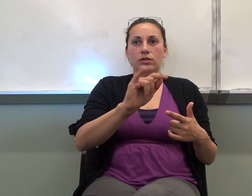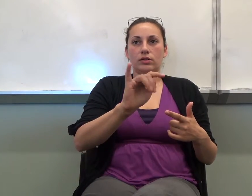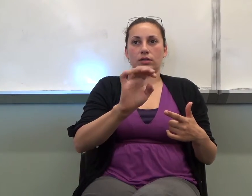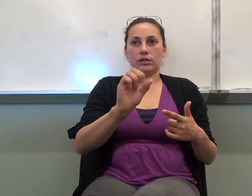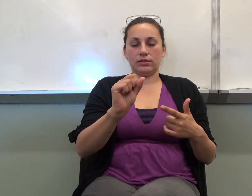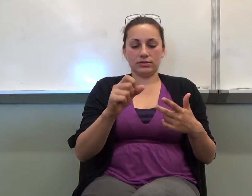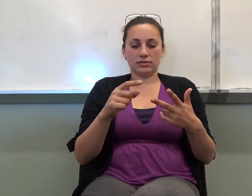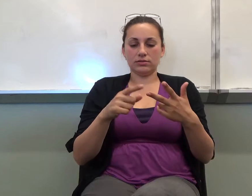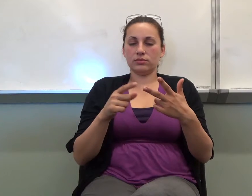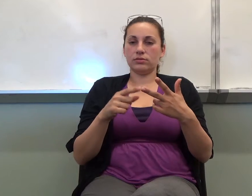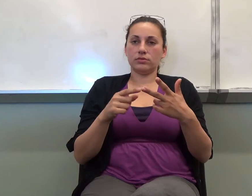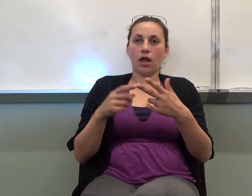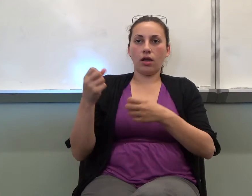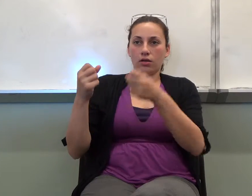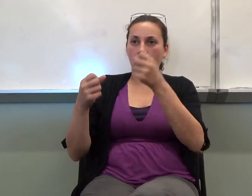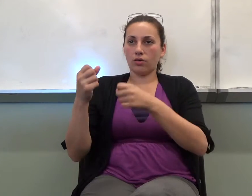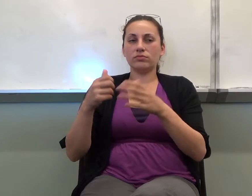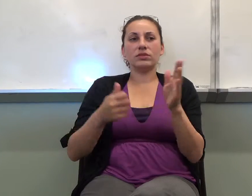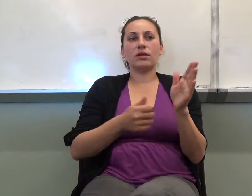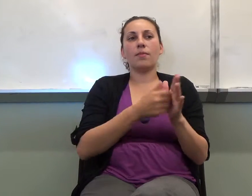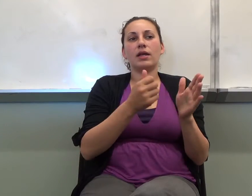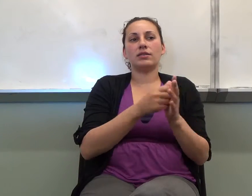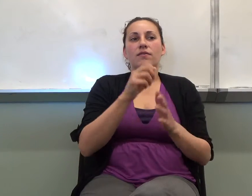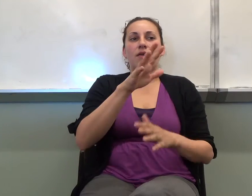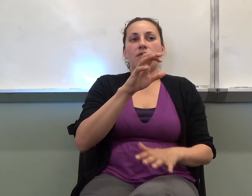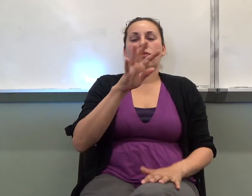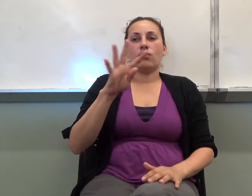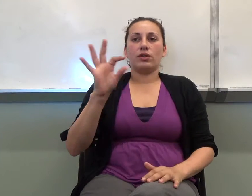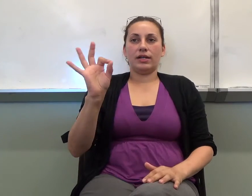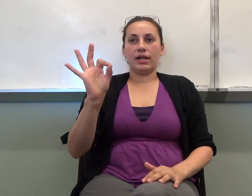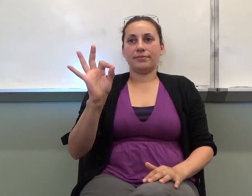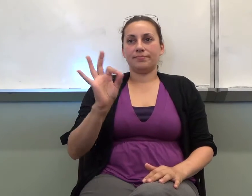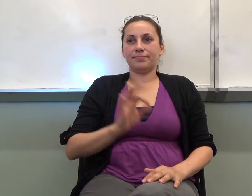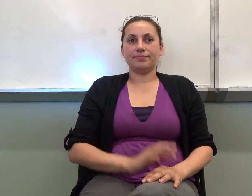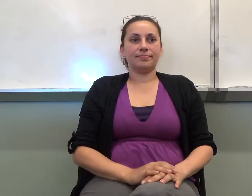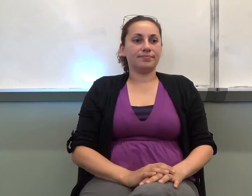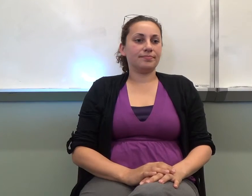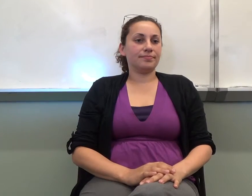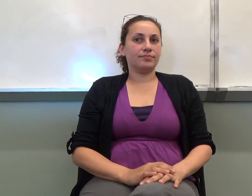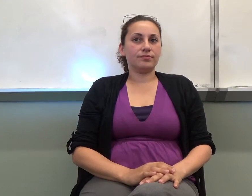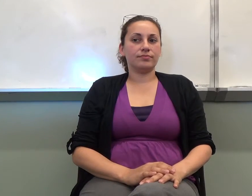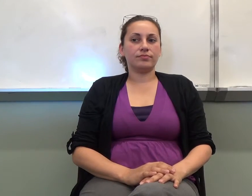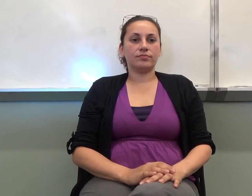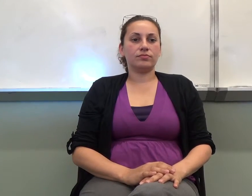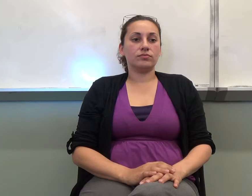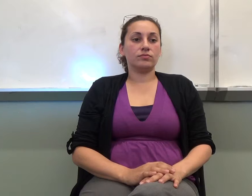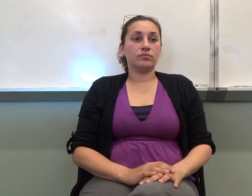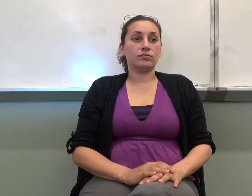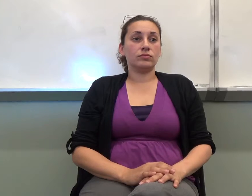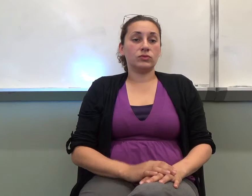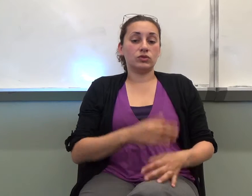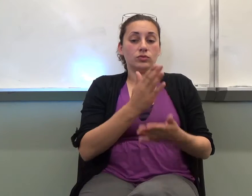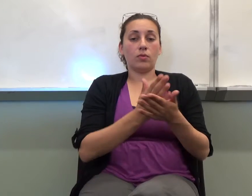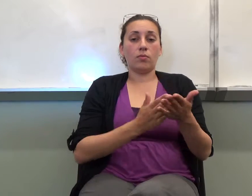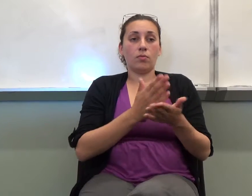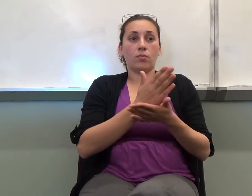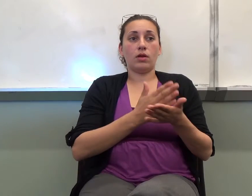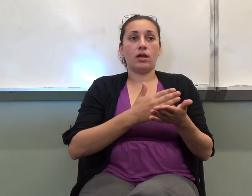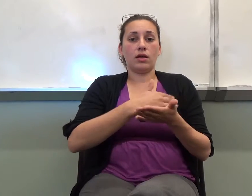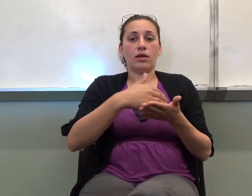page 549. Okay, so we want to create a pie chart for her, and on the next